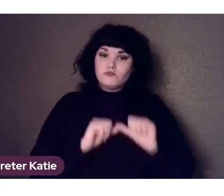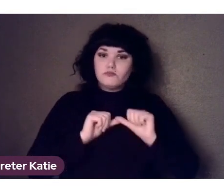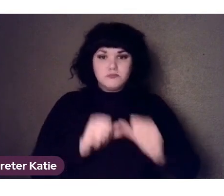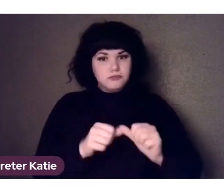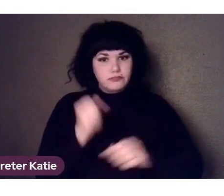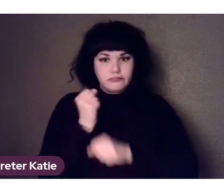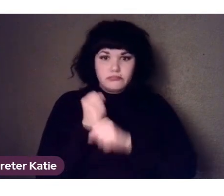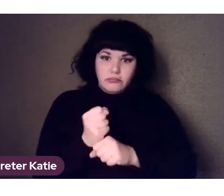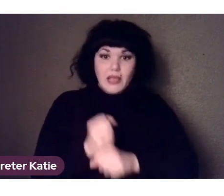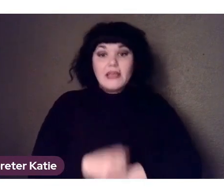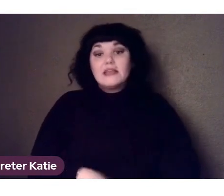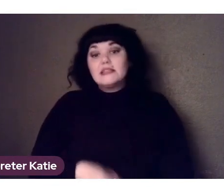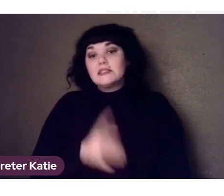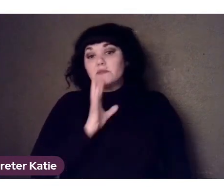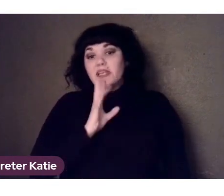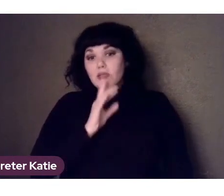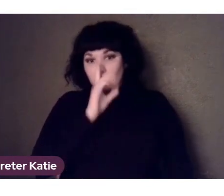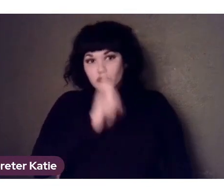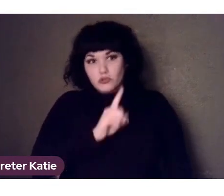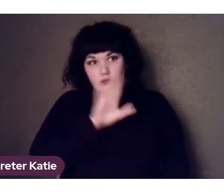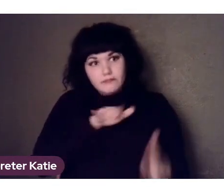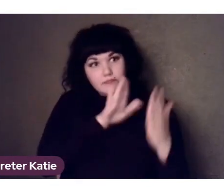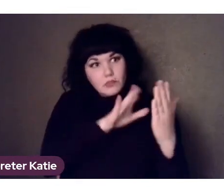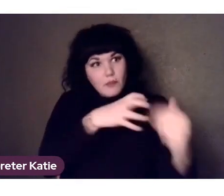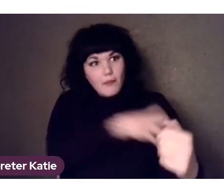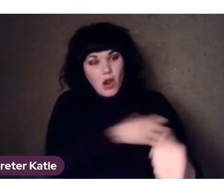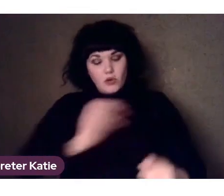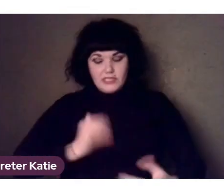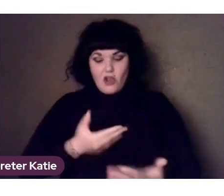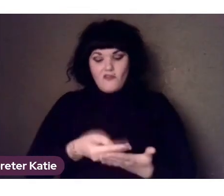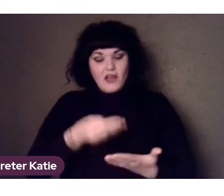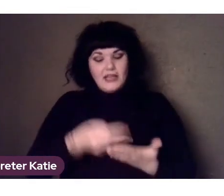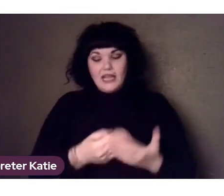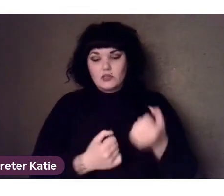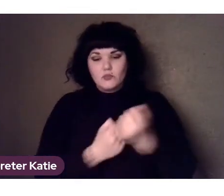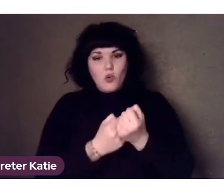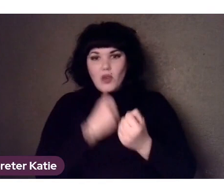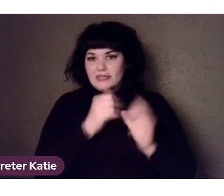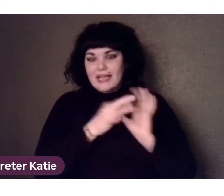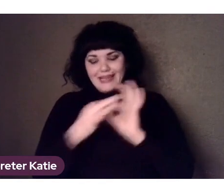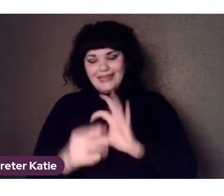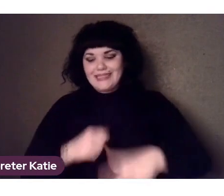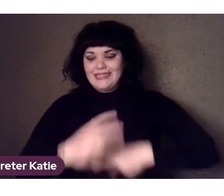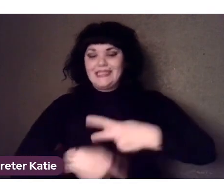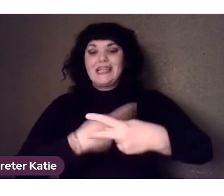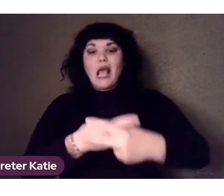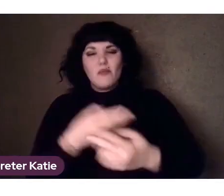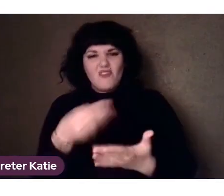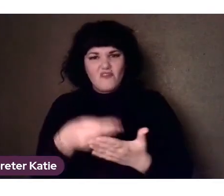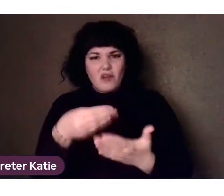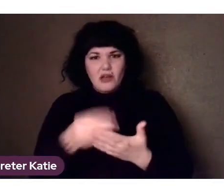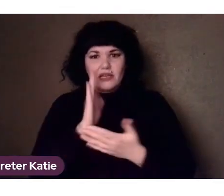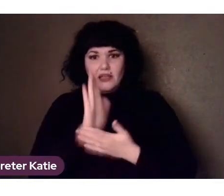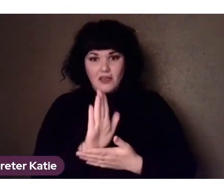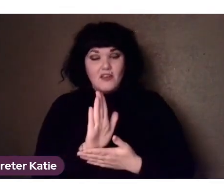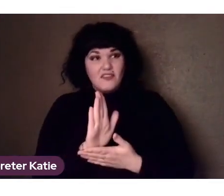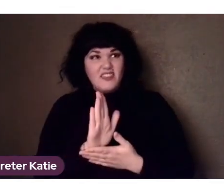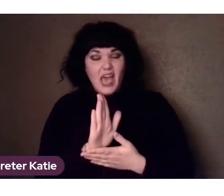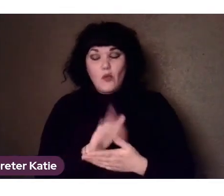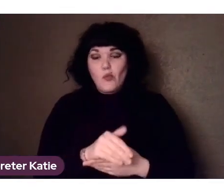that our financial support is not tied to the types of funding that would push us away from our mission or our